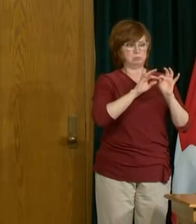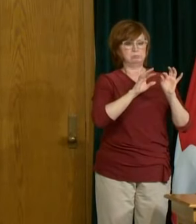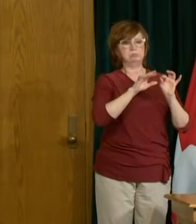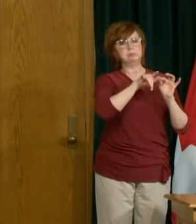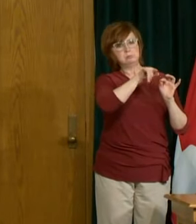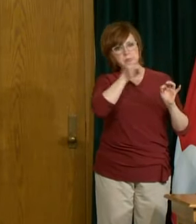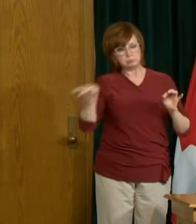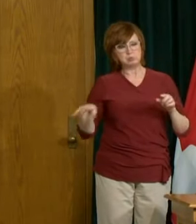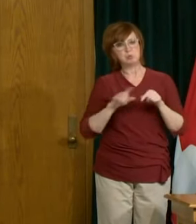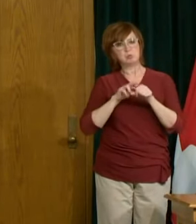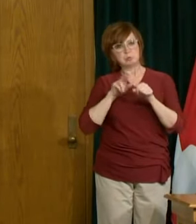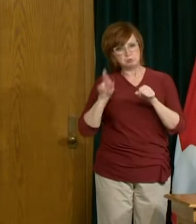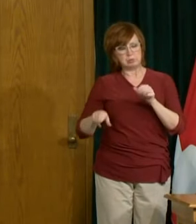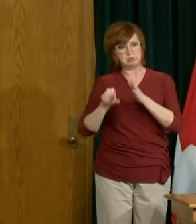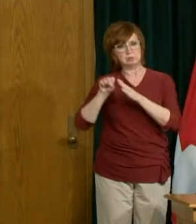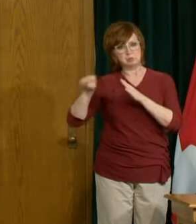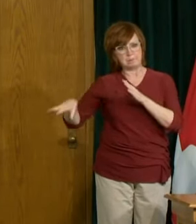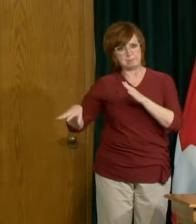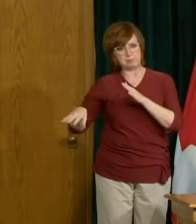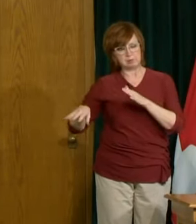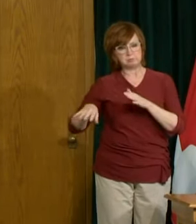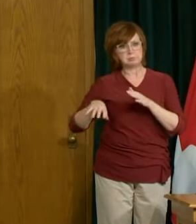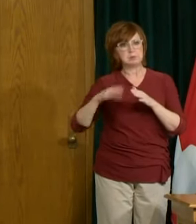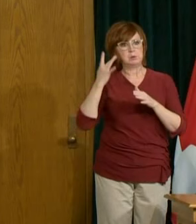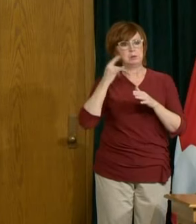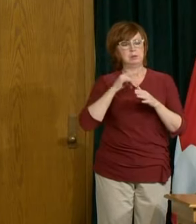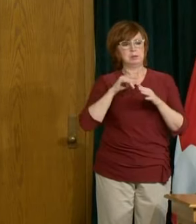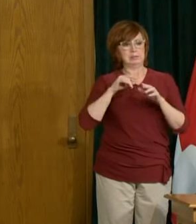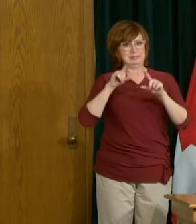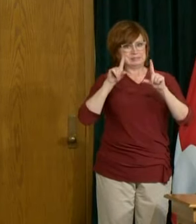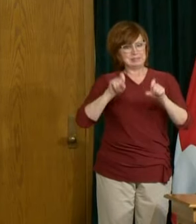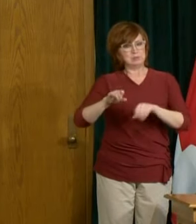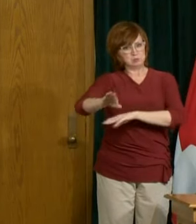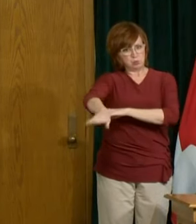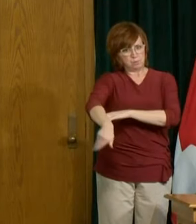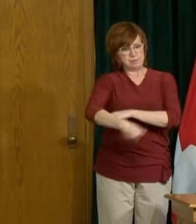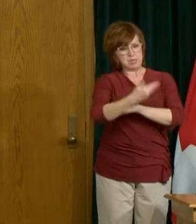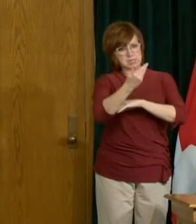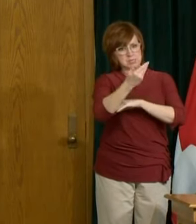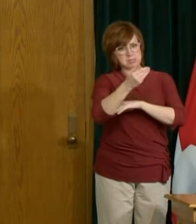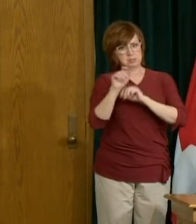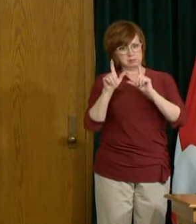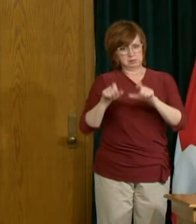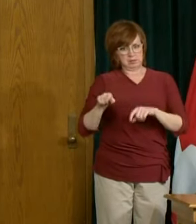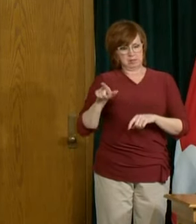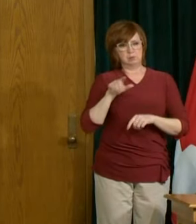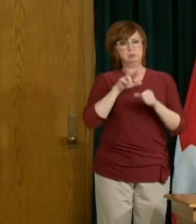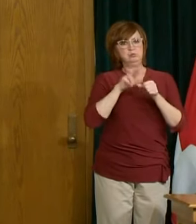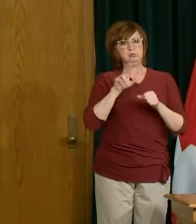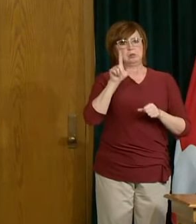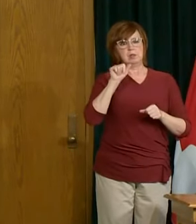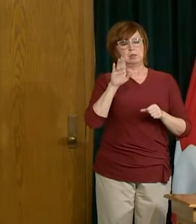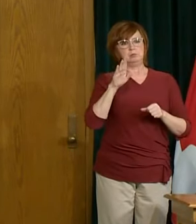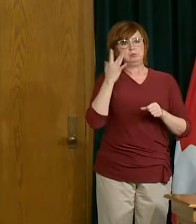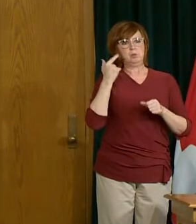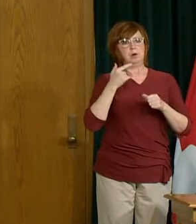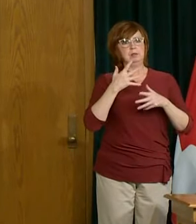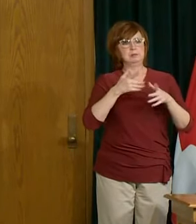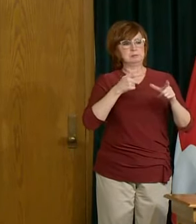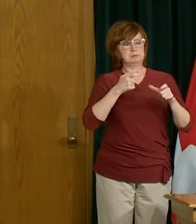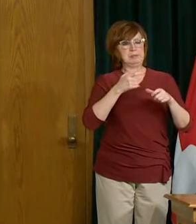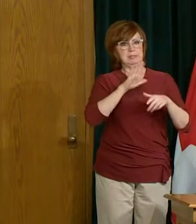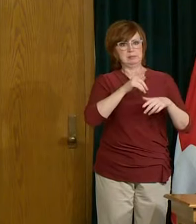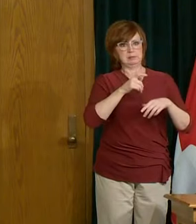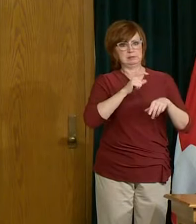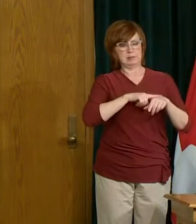in Regina, so that the testing can be done as batch testing overnight with our reference lab. And we've done that to expedite the testing so that there's no